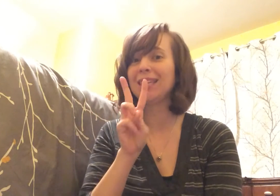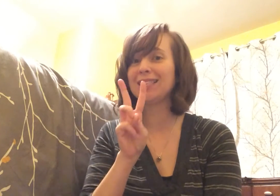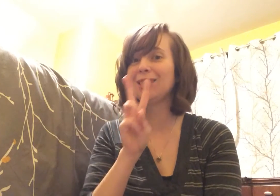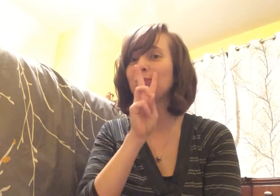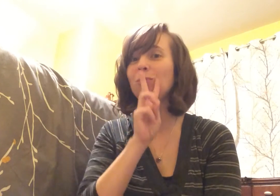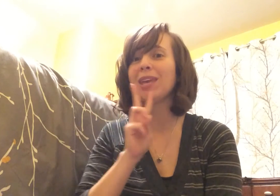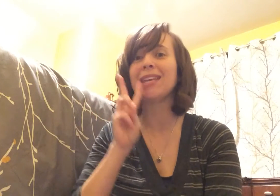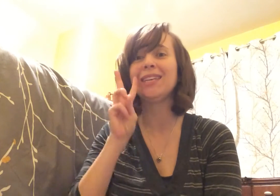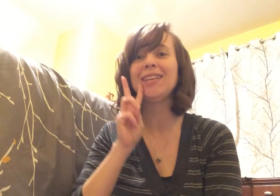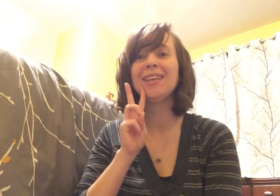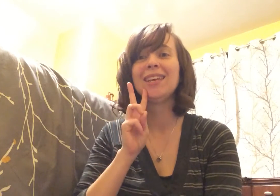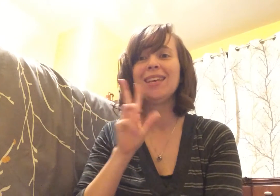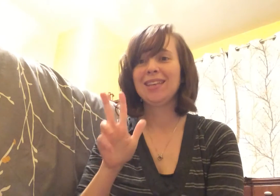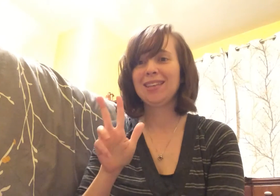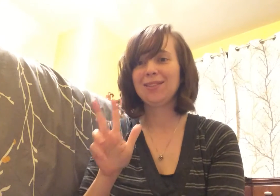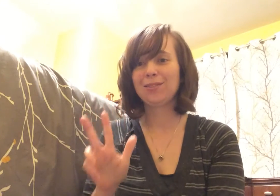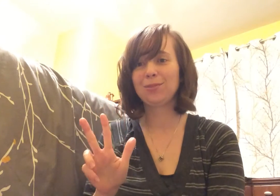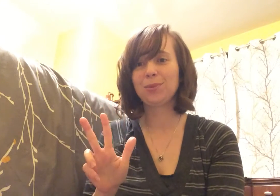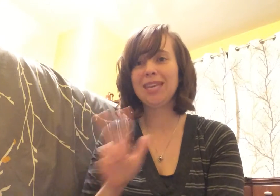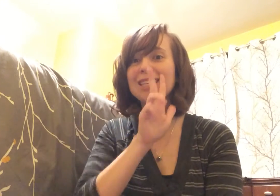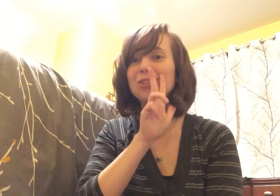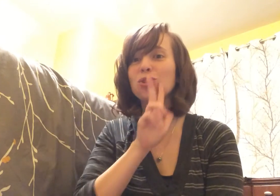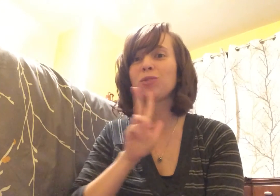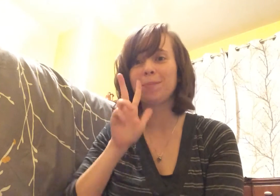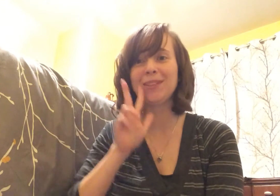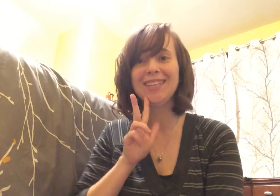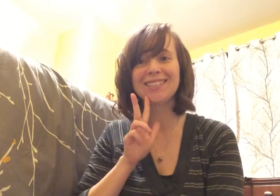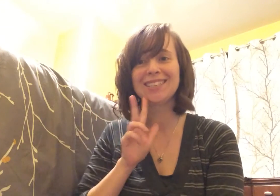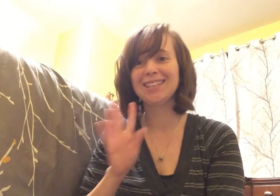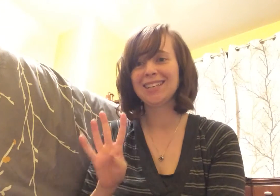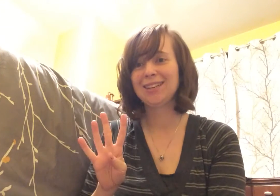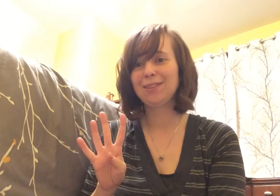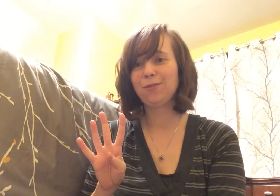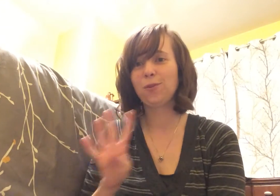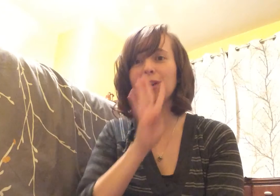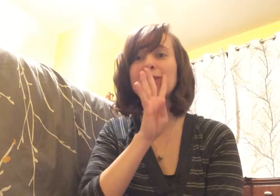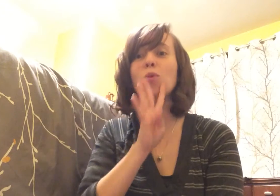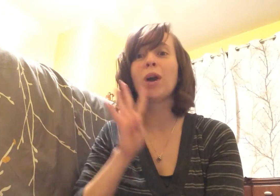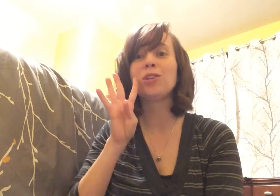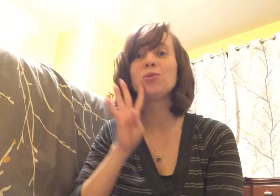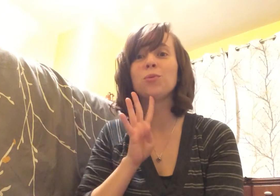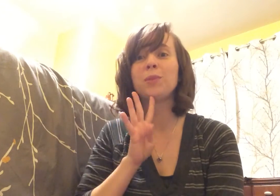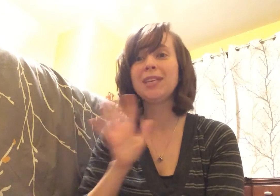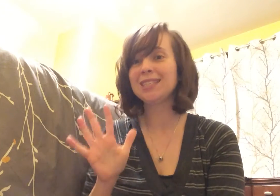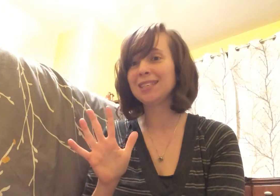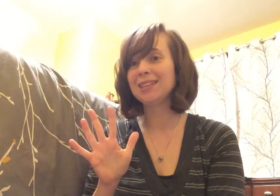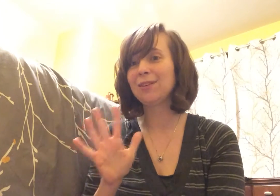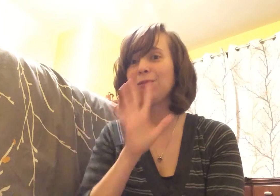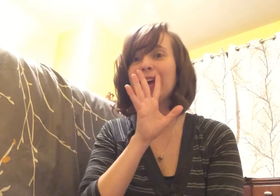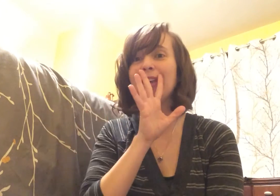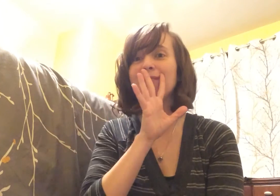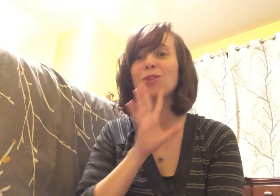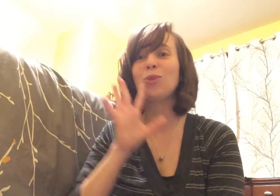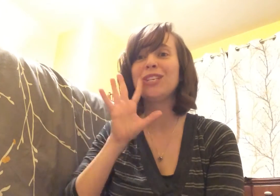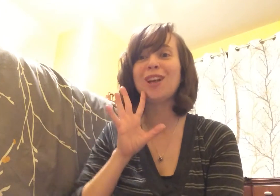that's a twin. 3 is triplet. 4 is quadruplet. 5 is